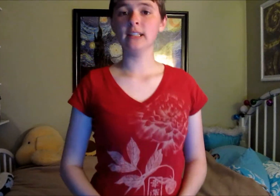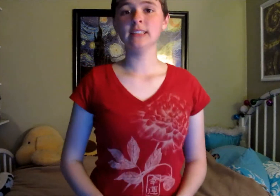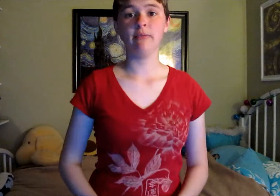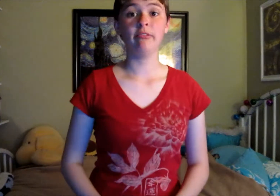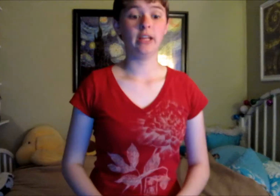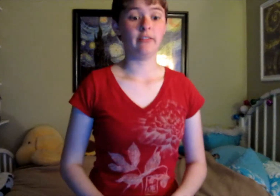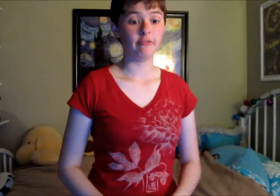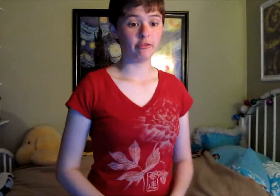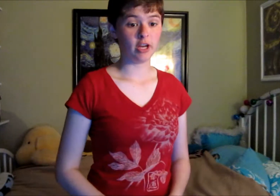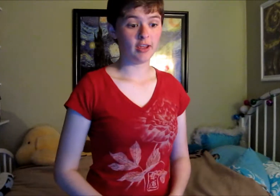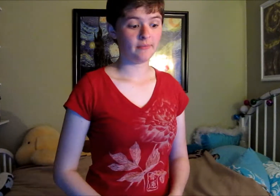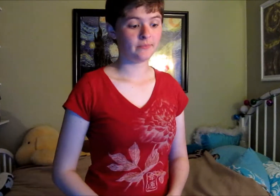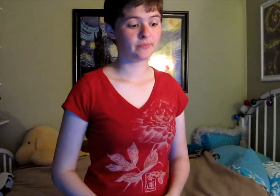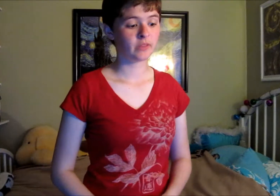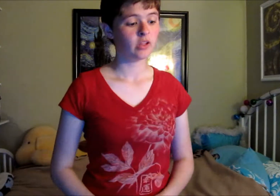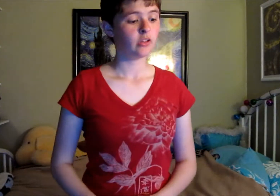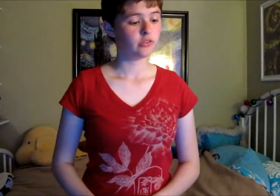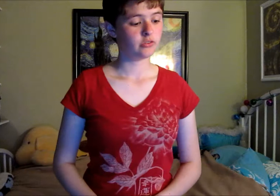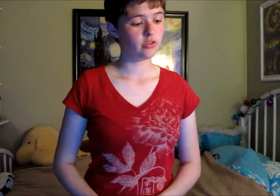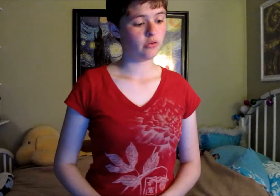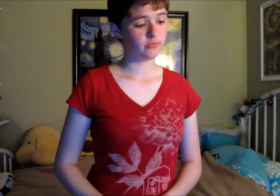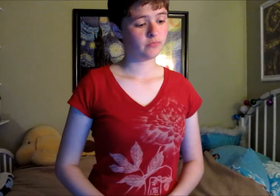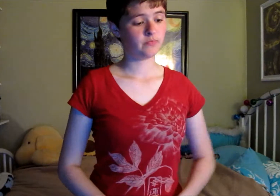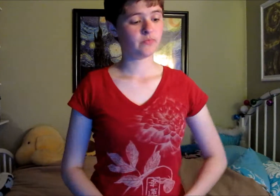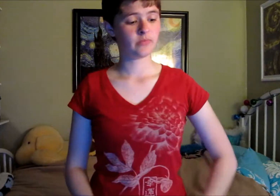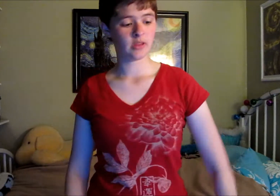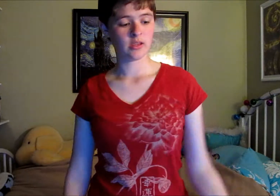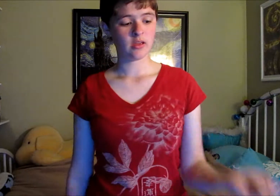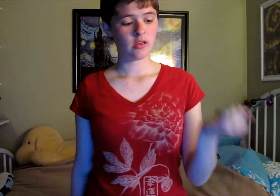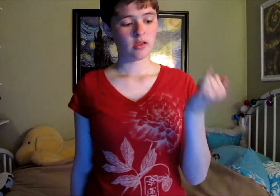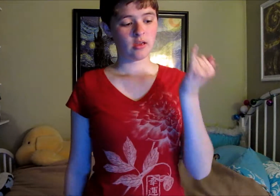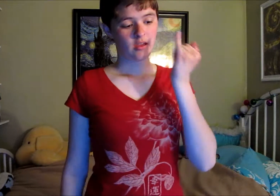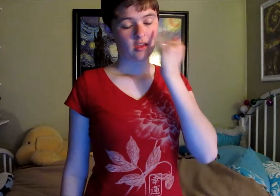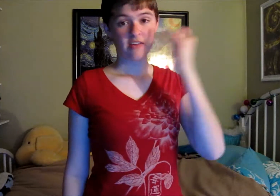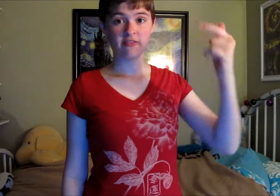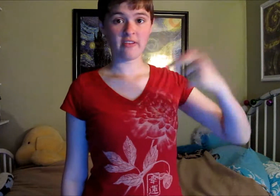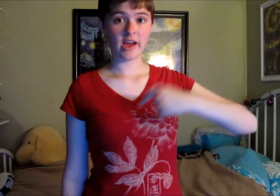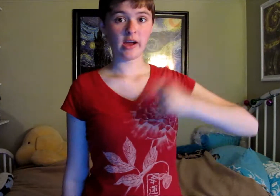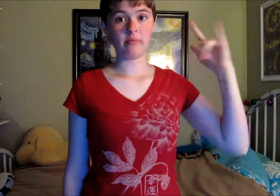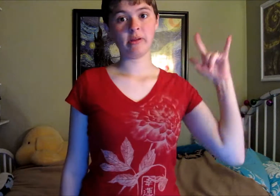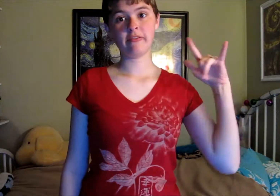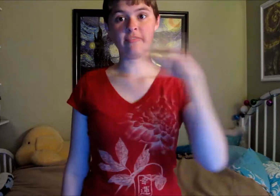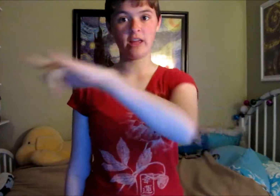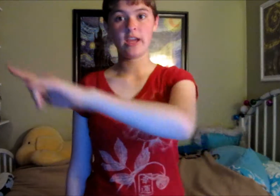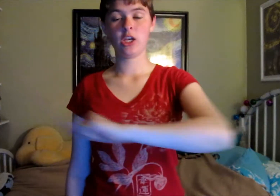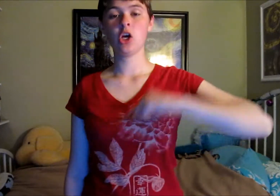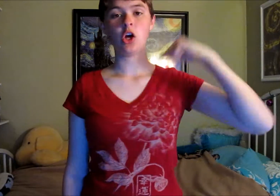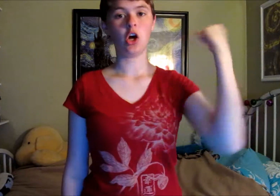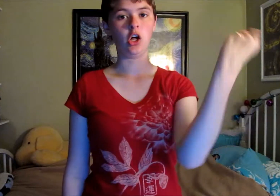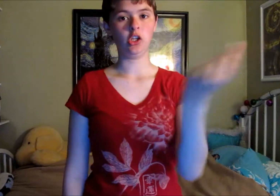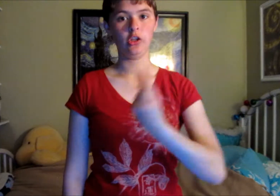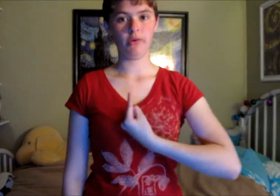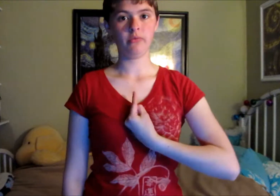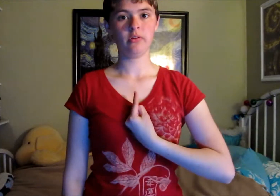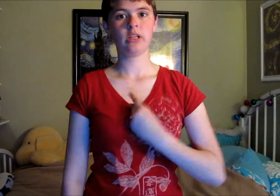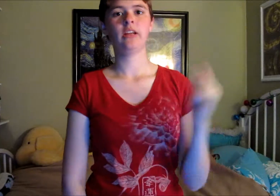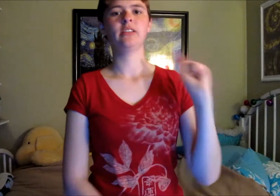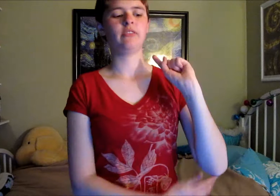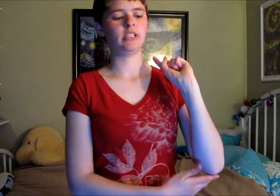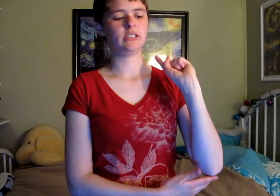least I'm flying free. So, if I'm flying alone, it's very